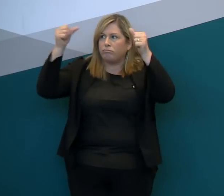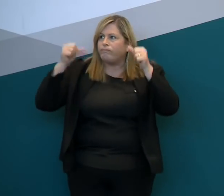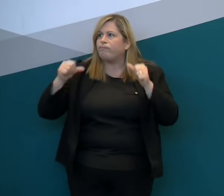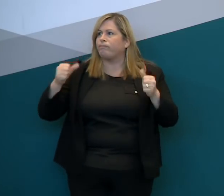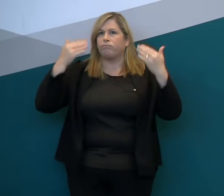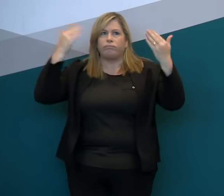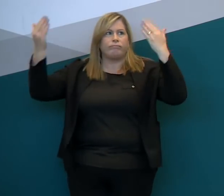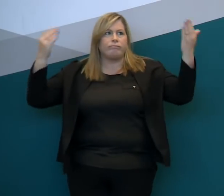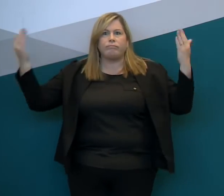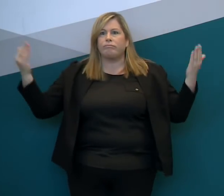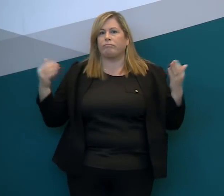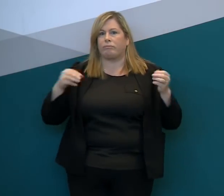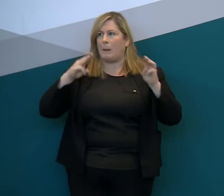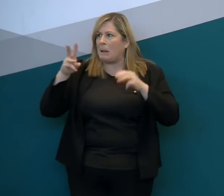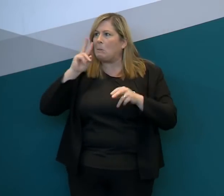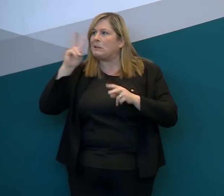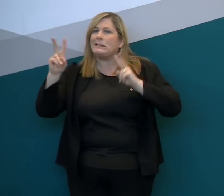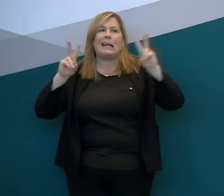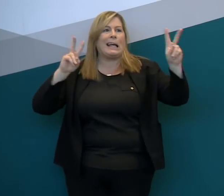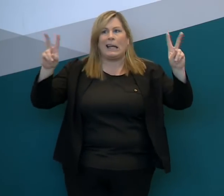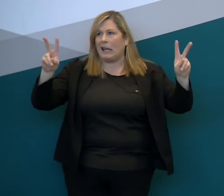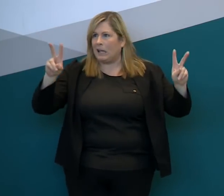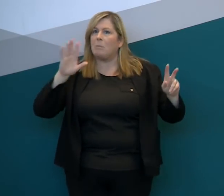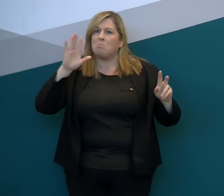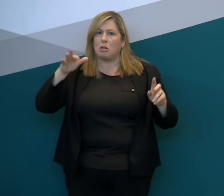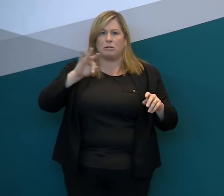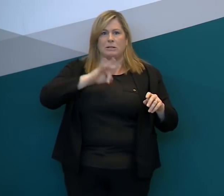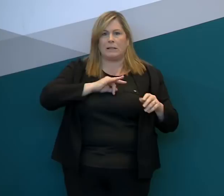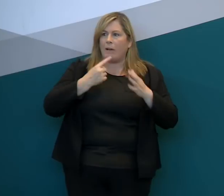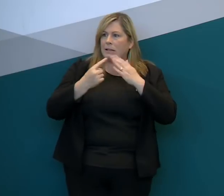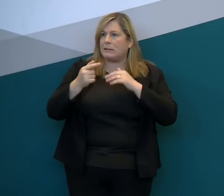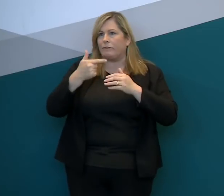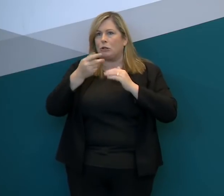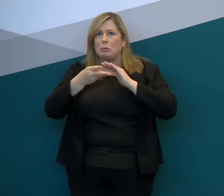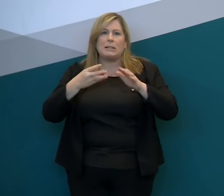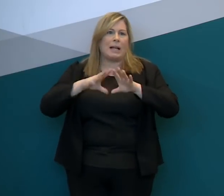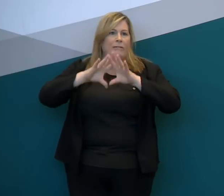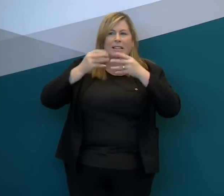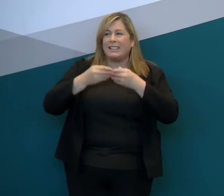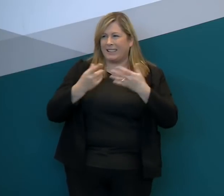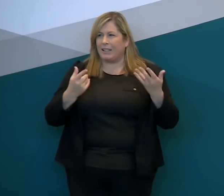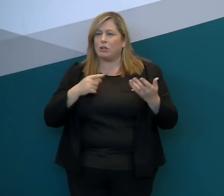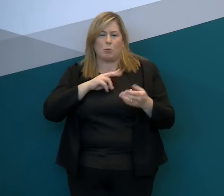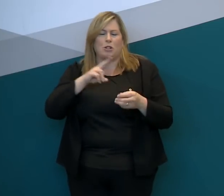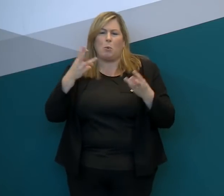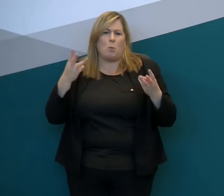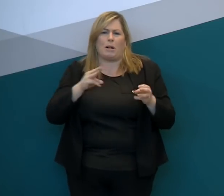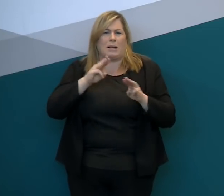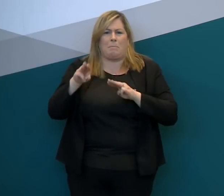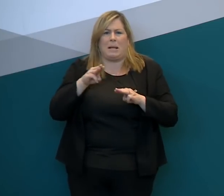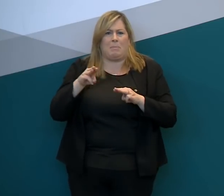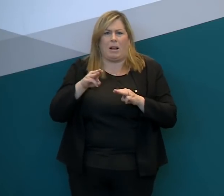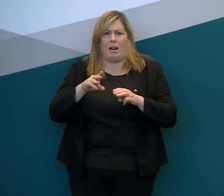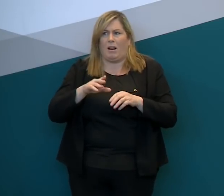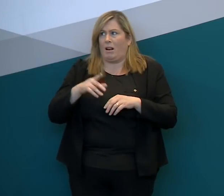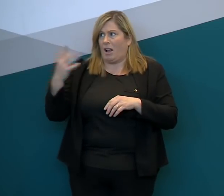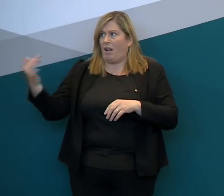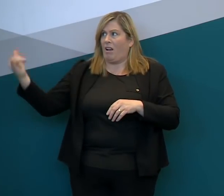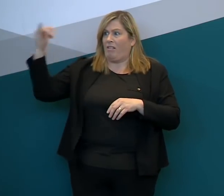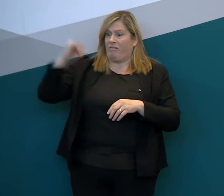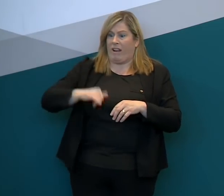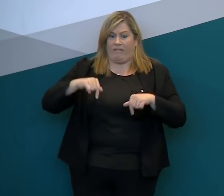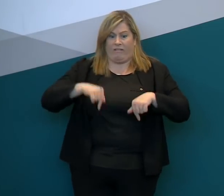services to help us in the process of ensuring that non-essential travel doesn't take place. We don't want to see people coming here at this moment in